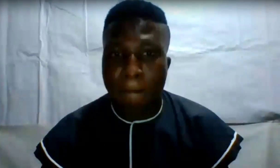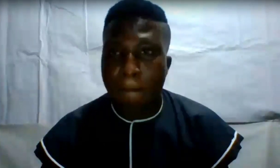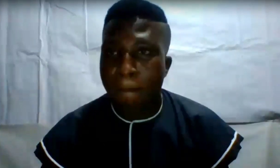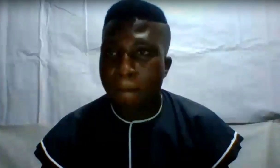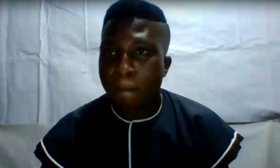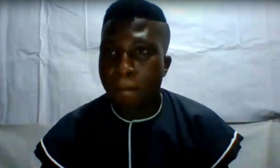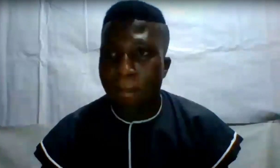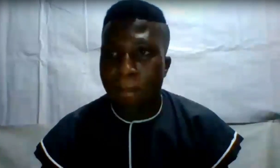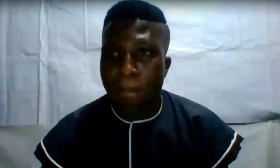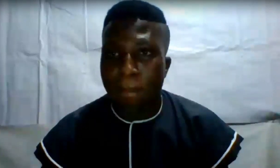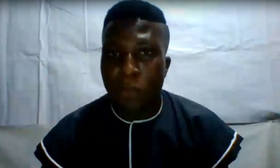Omolayo, are you there?